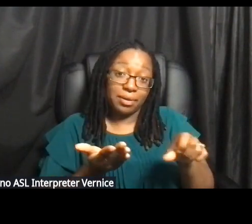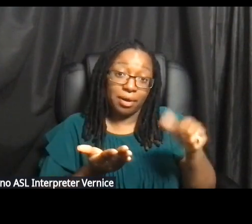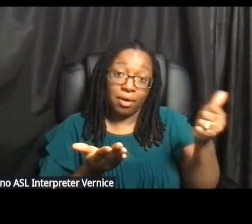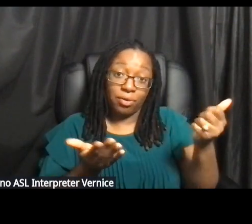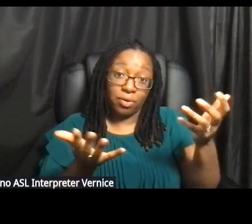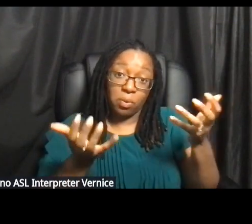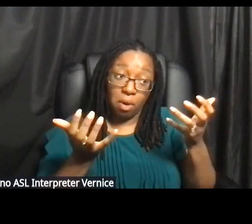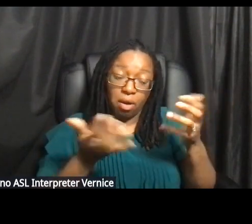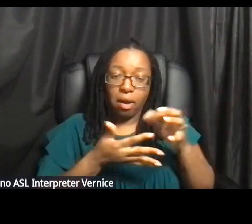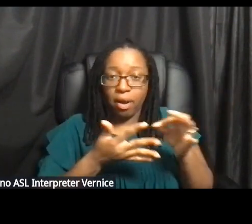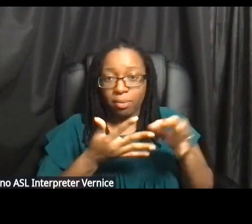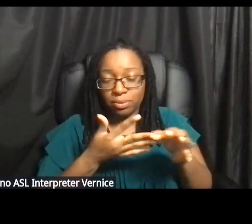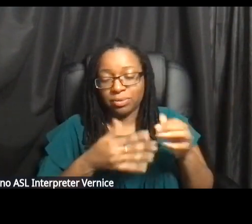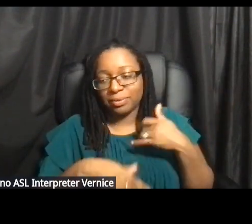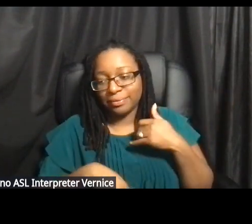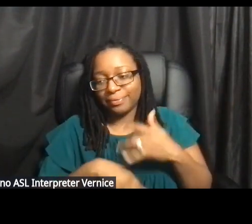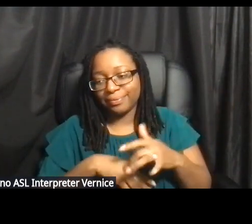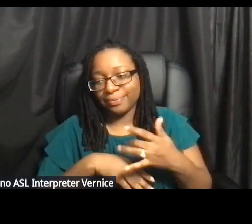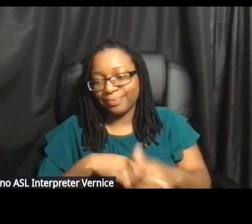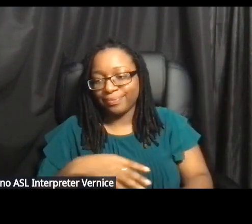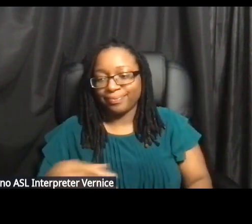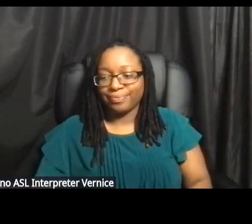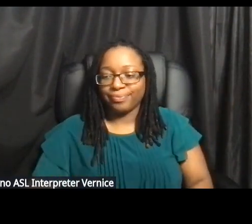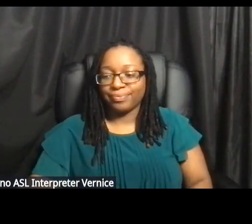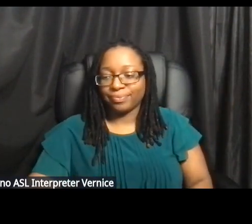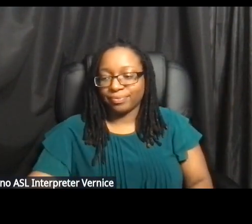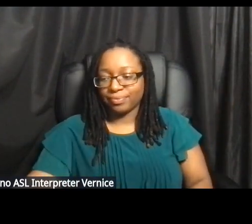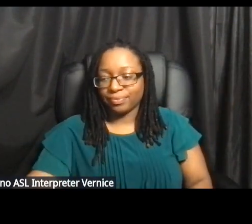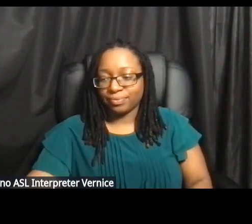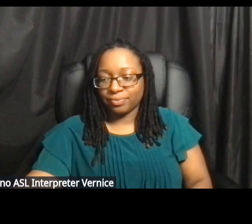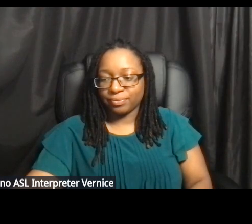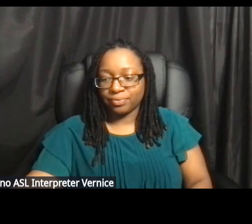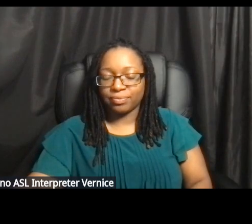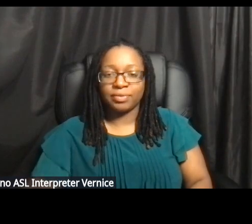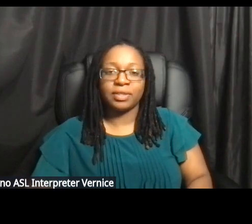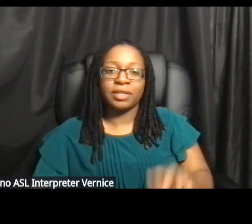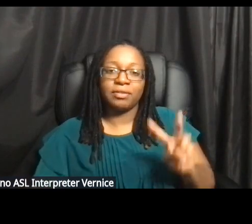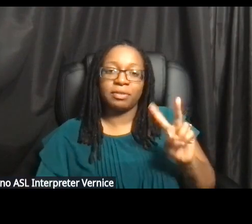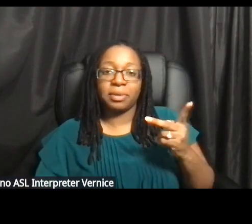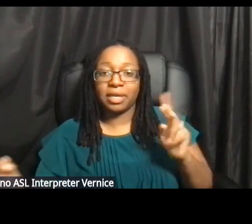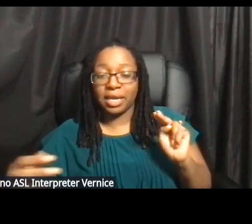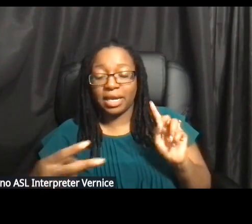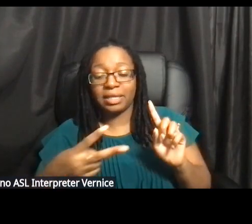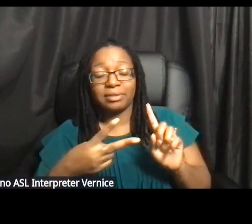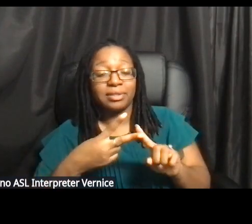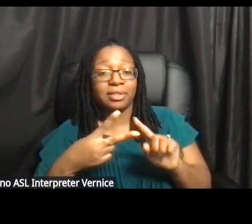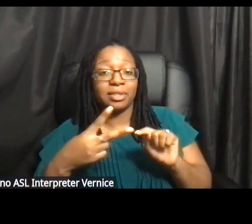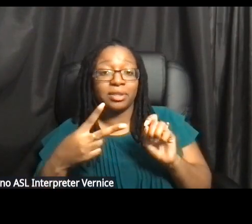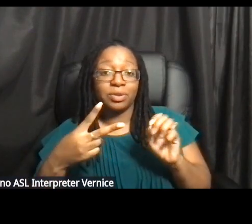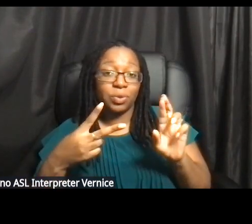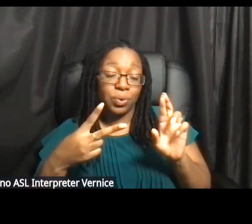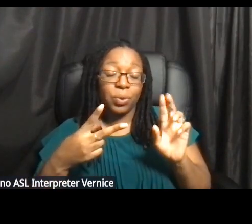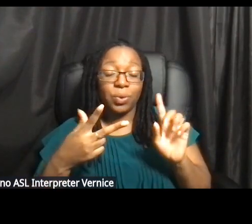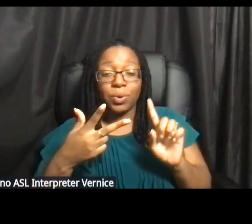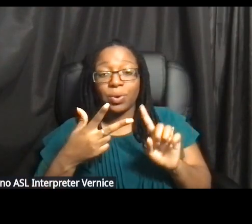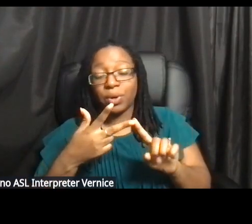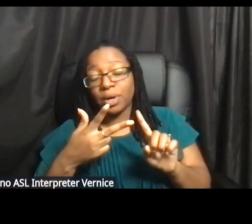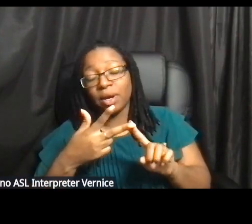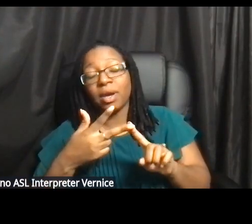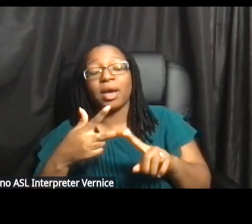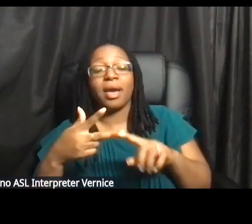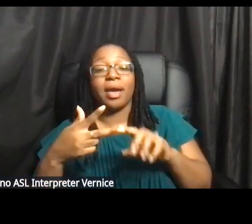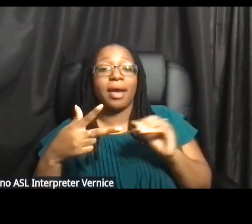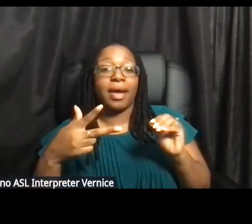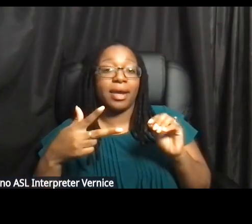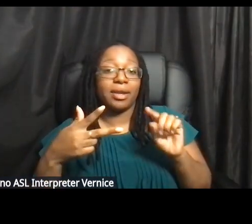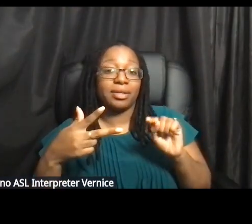option is available to you. So VPN, Tails, Tor browser. That's the digital invisibility starter